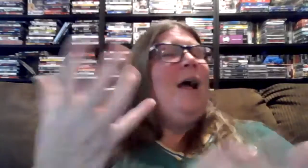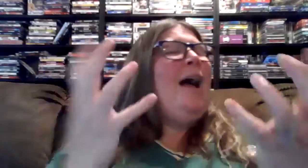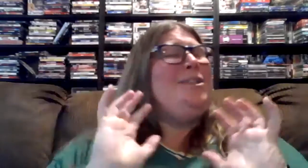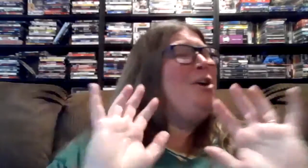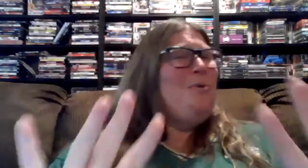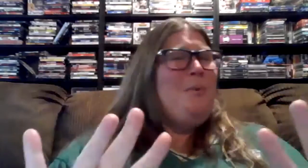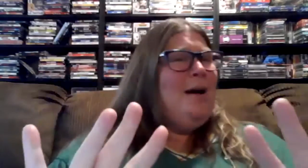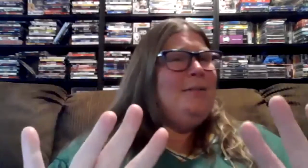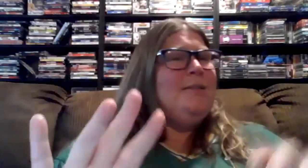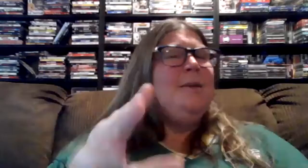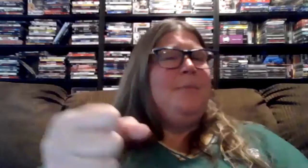I don't want milk.